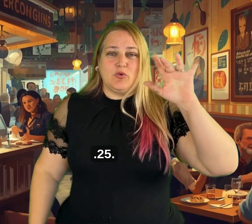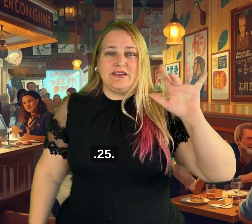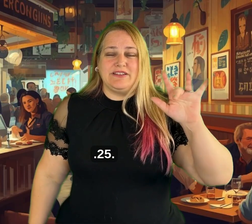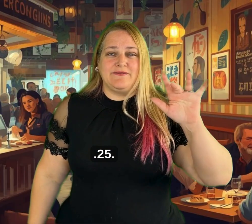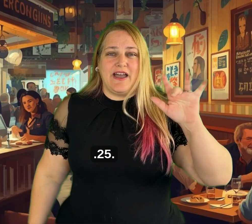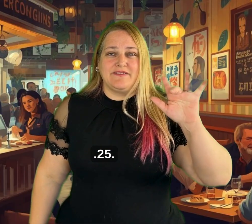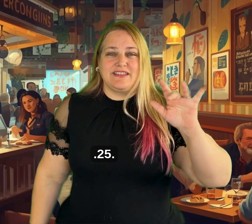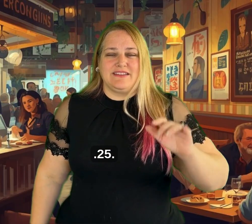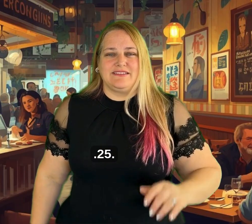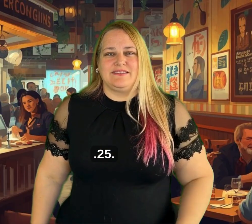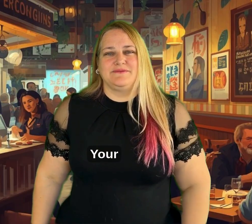$1.25.